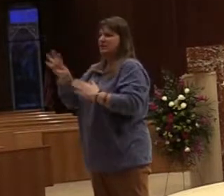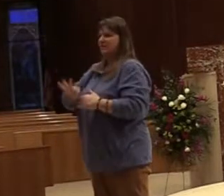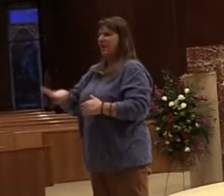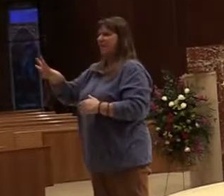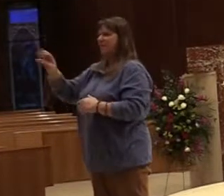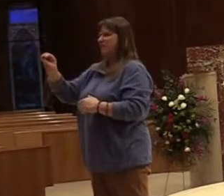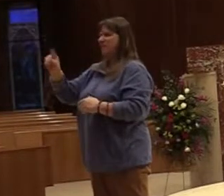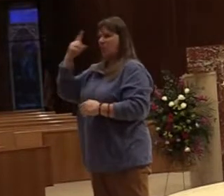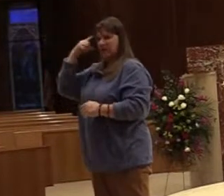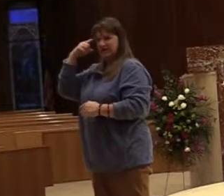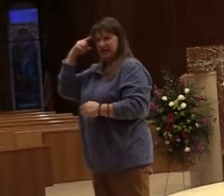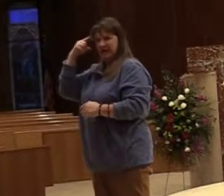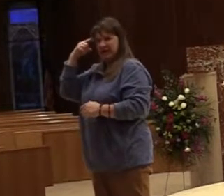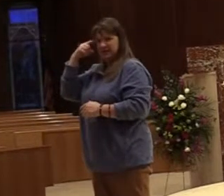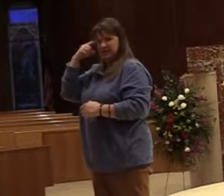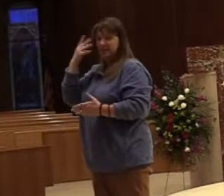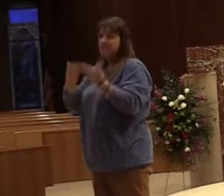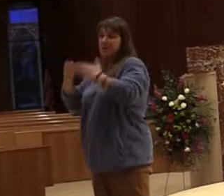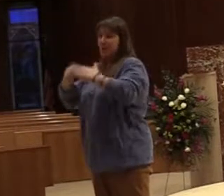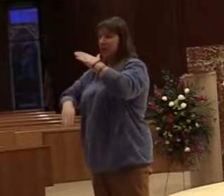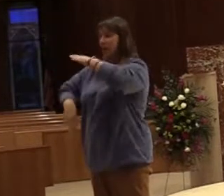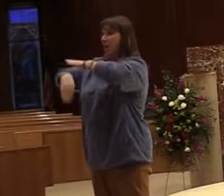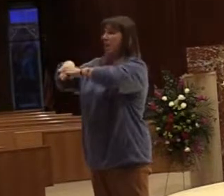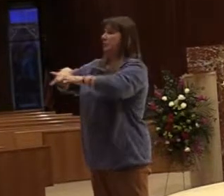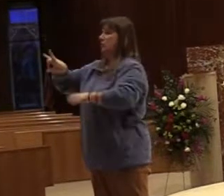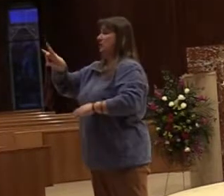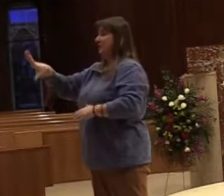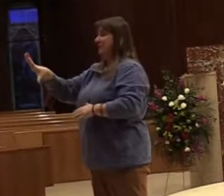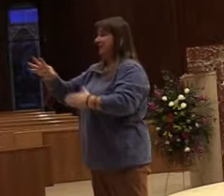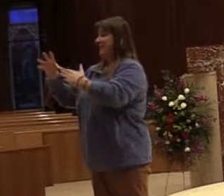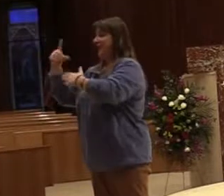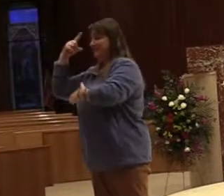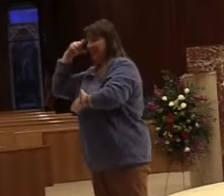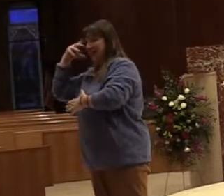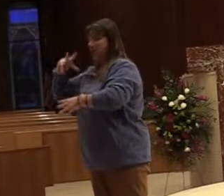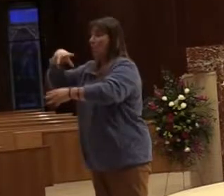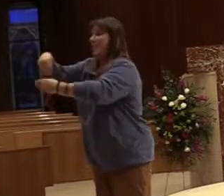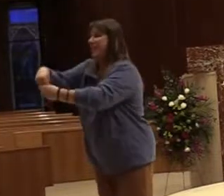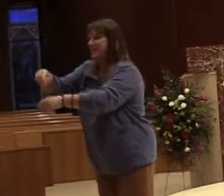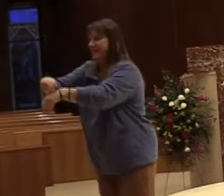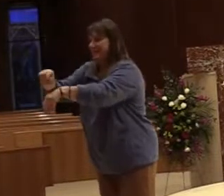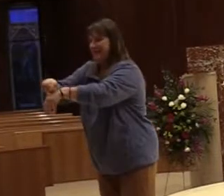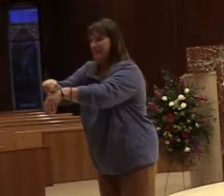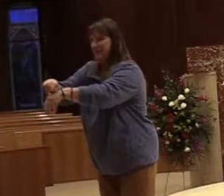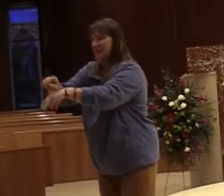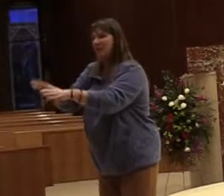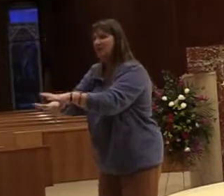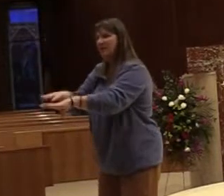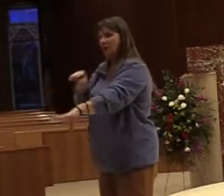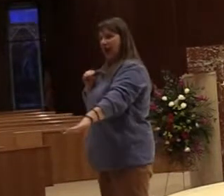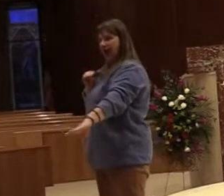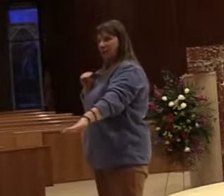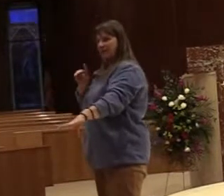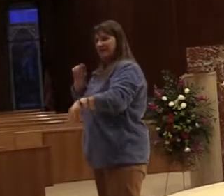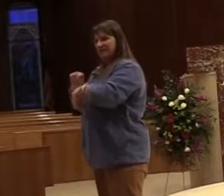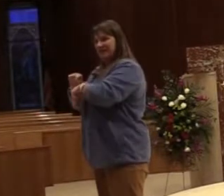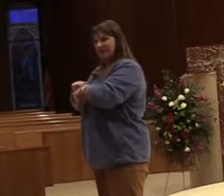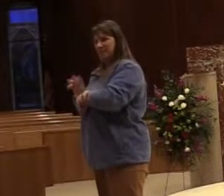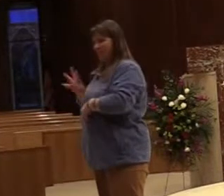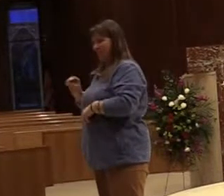could have cost as much as 75 cents within the temple itself. That's almost 20 times more than its value.